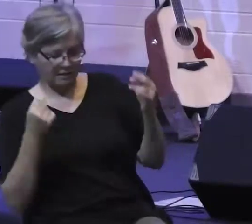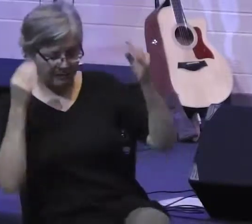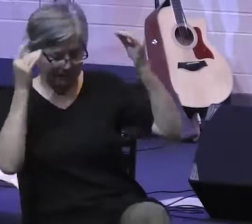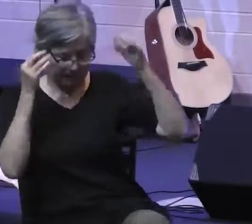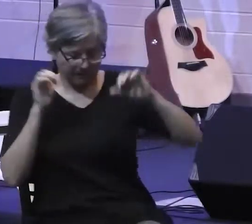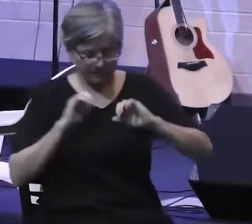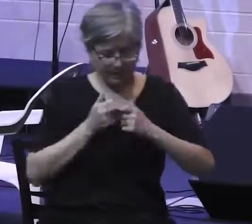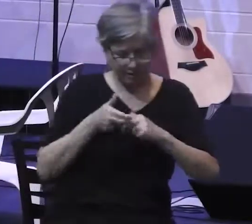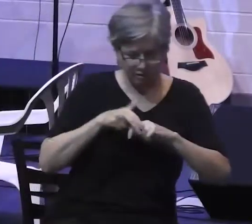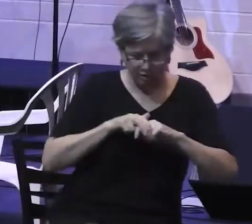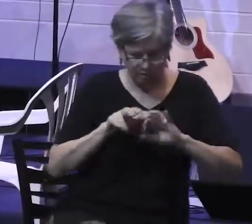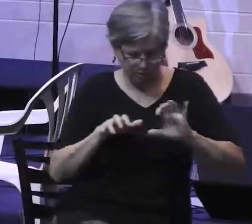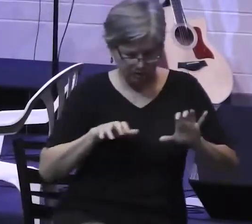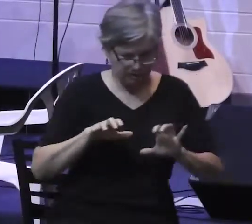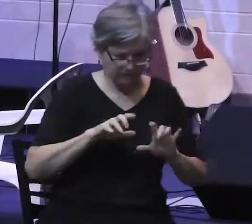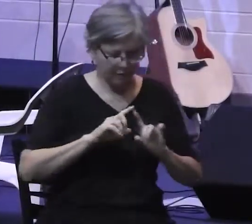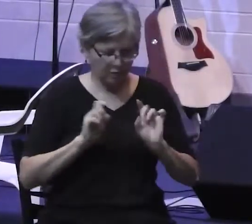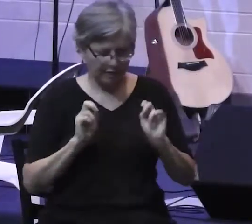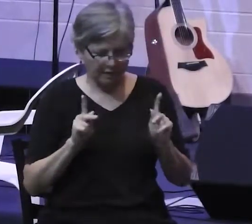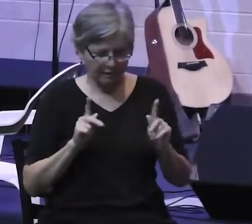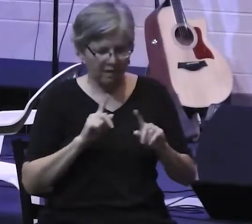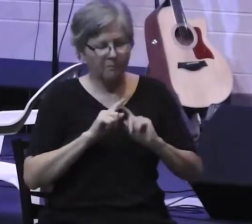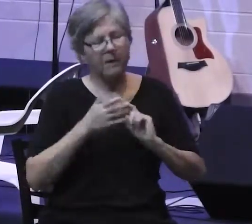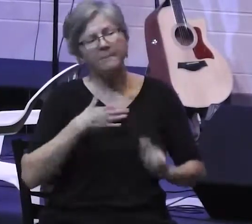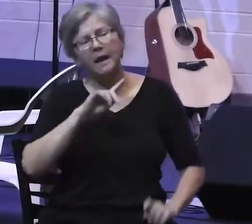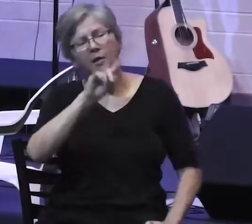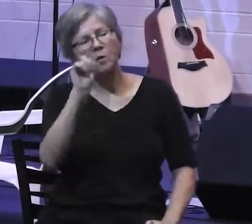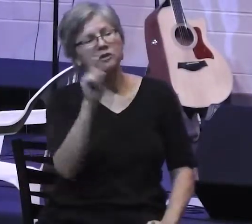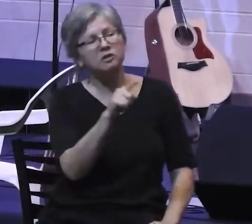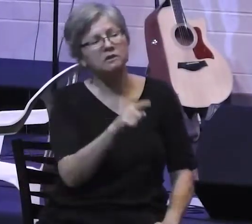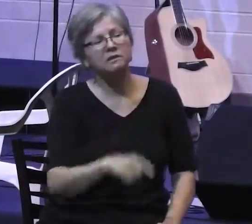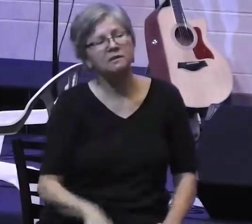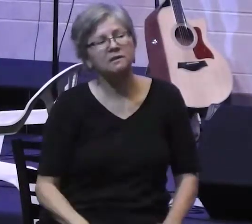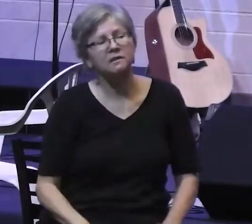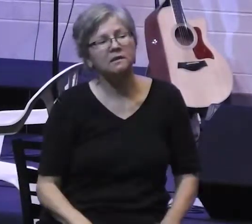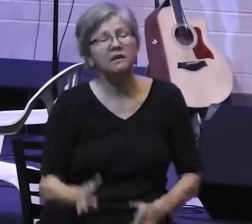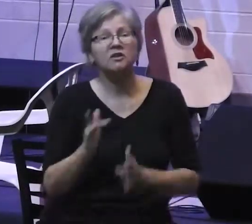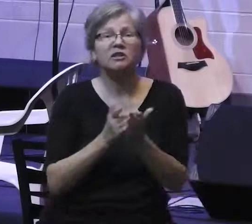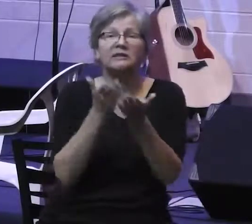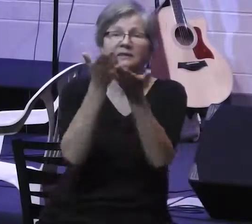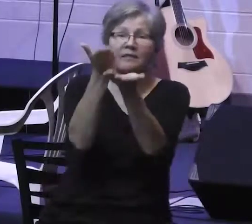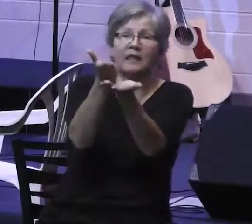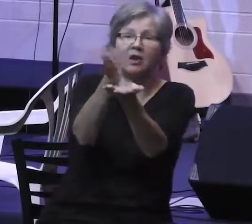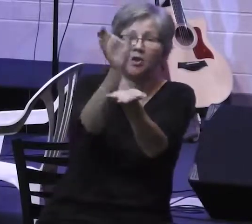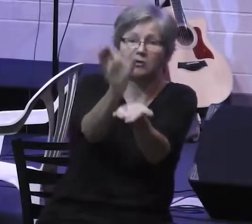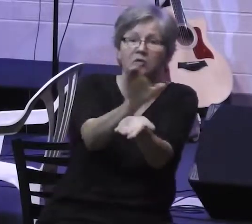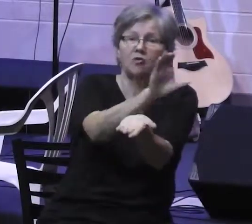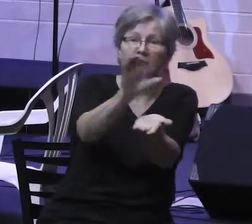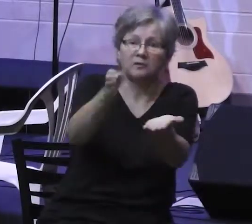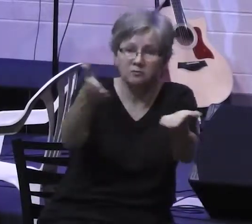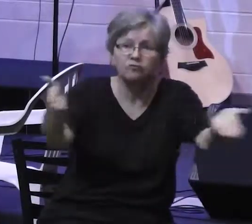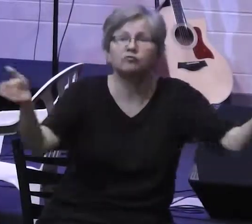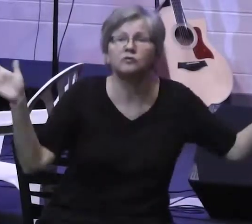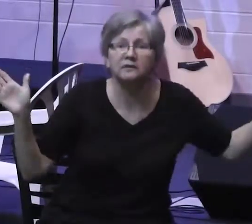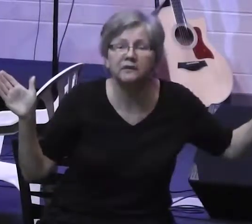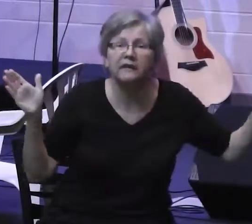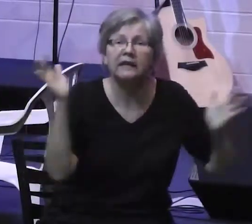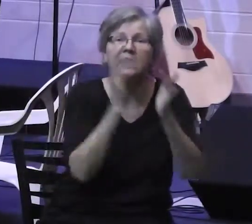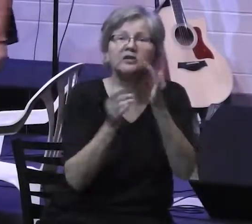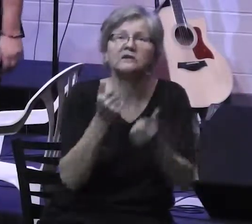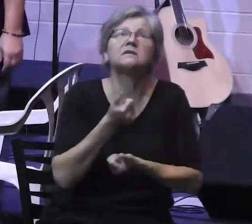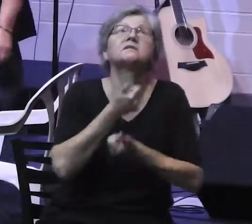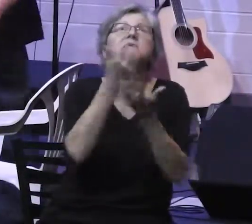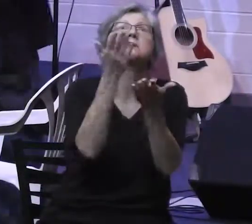But the question I want to address is, what about Jesus' words on the cross when he says, my God, why have you forsaken me? Why have you